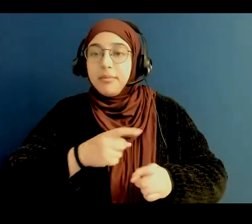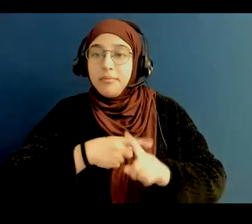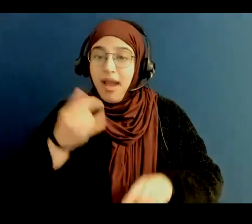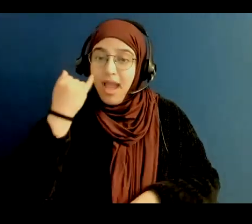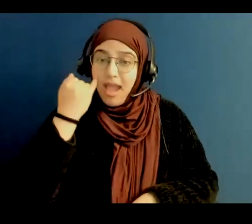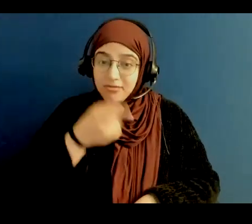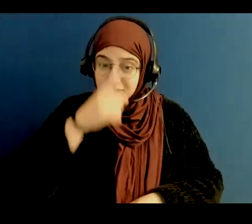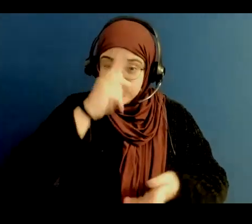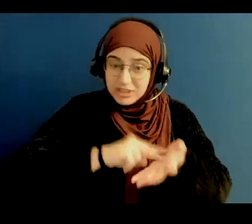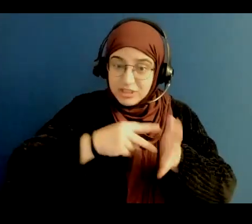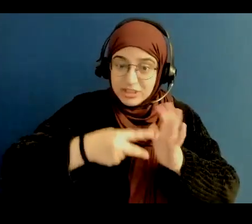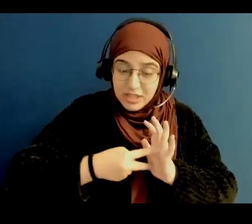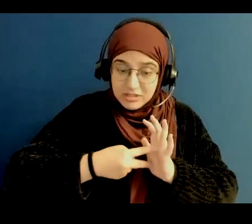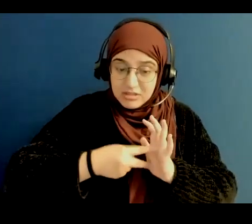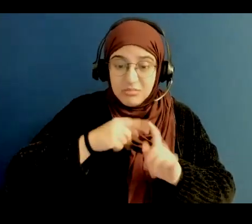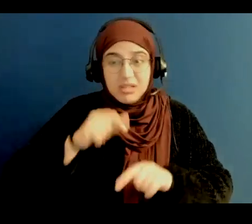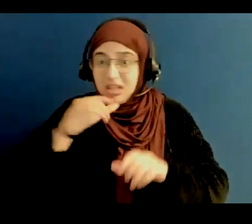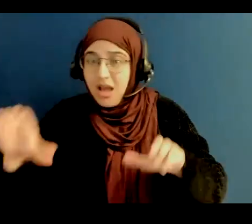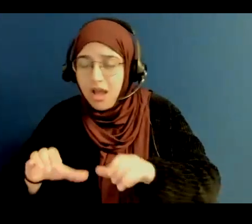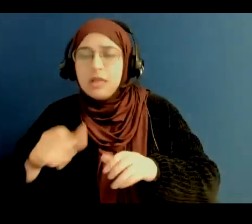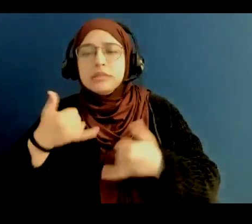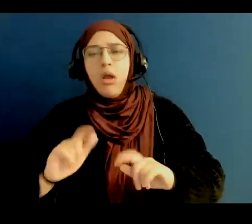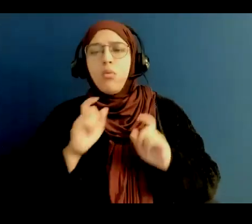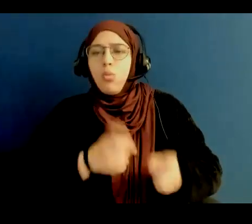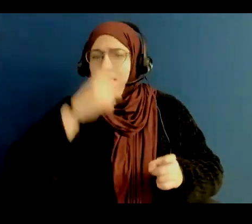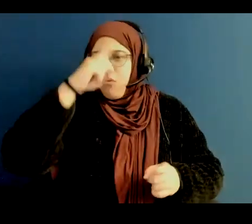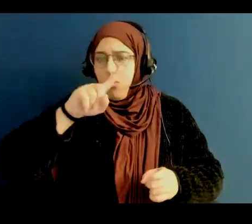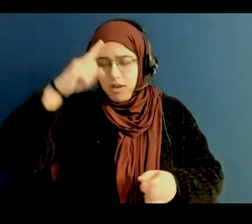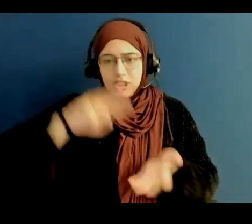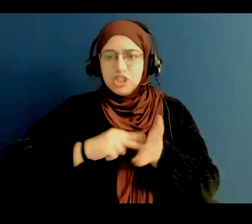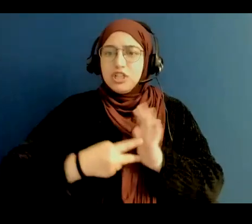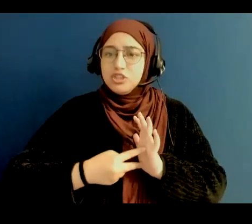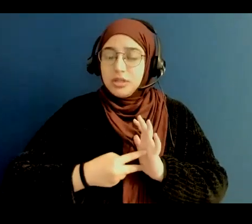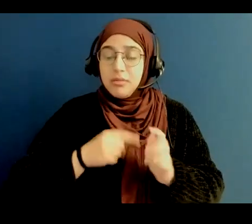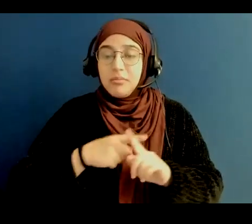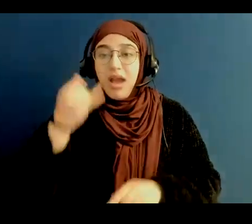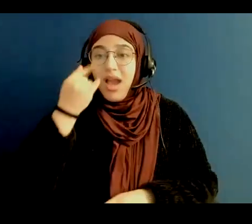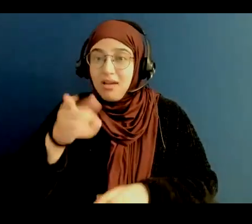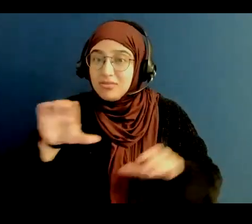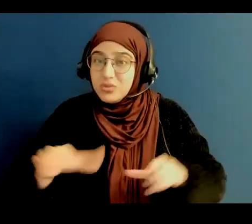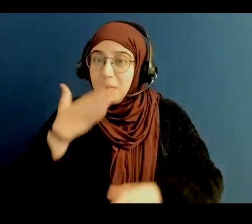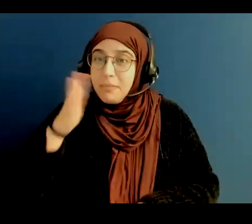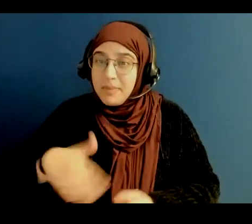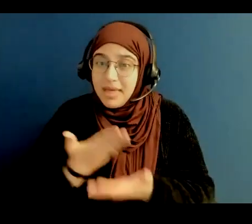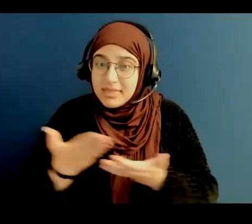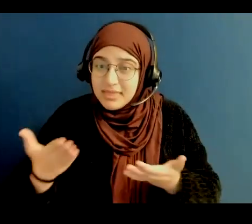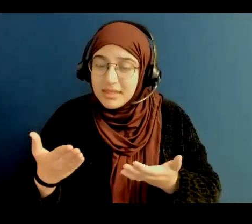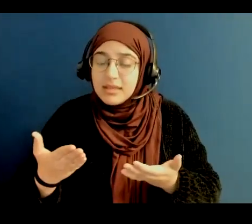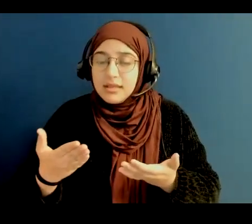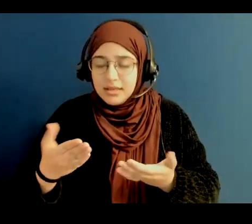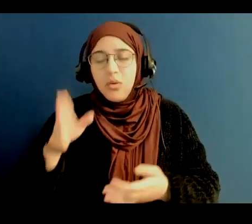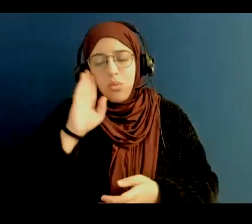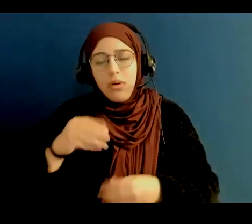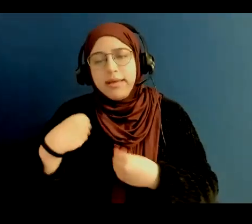the reward for the intention, but not for the action. But if you were to do a bad deed, you would get the sin for the bad